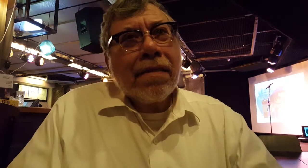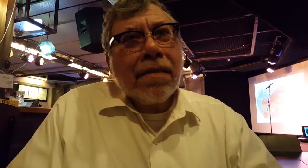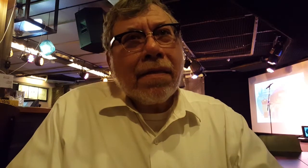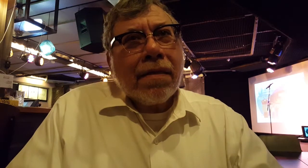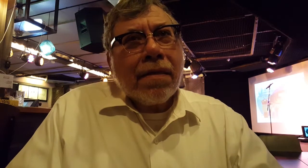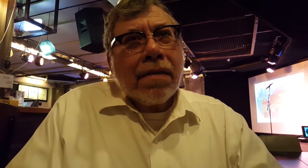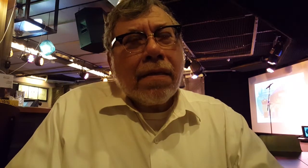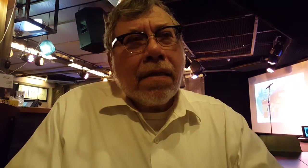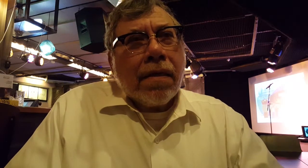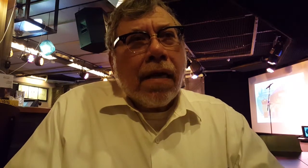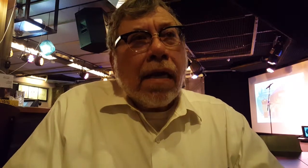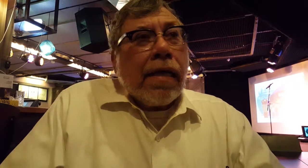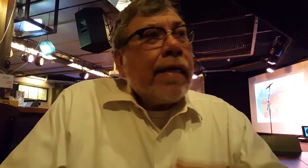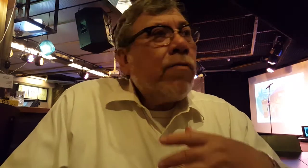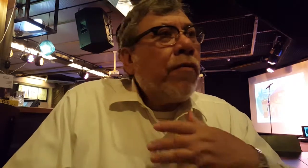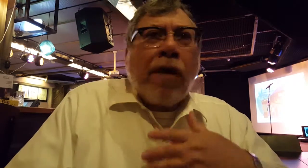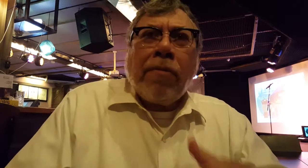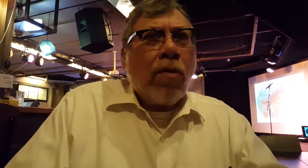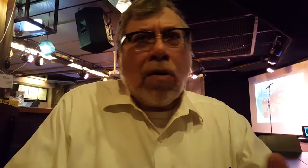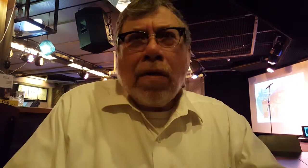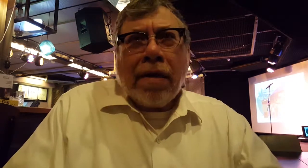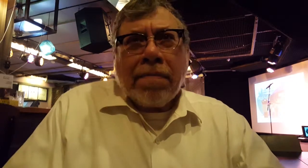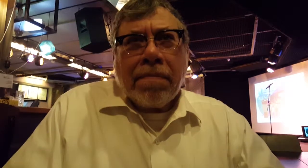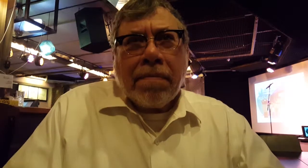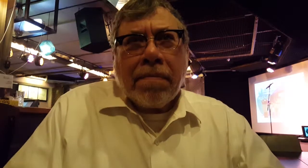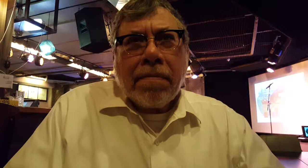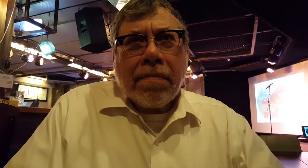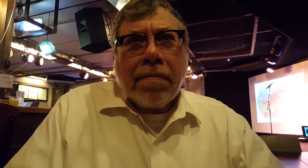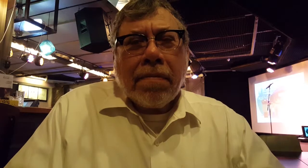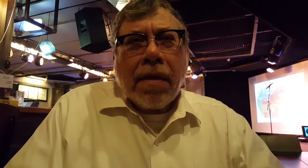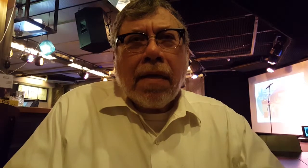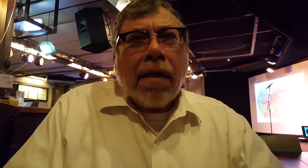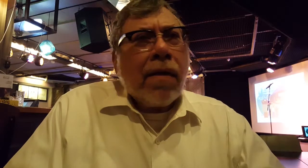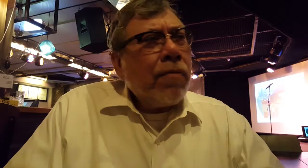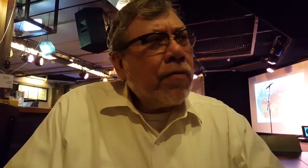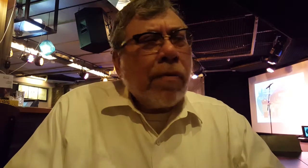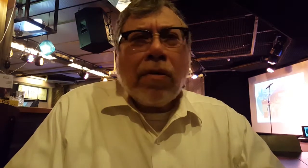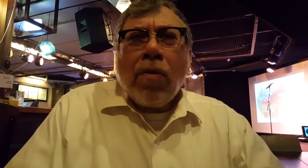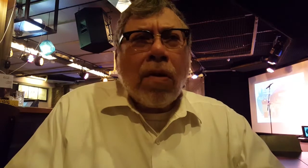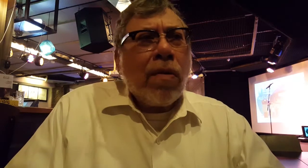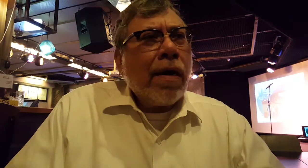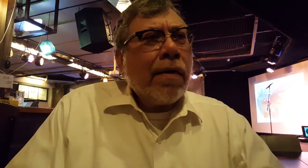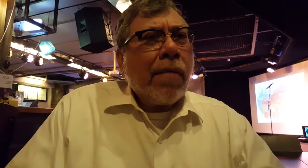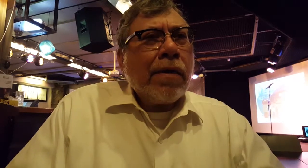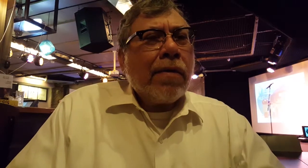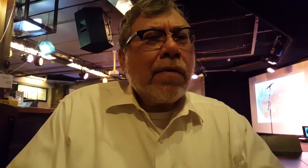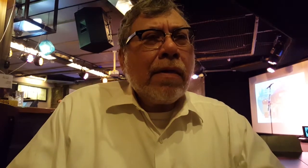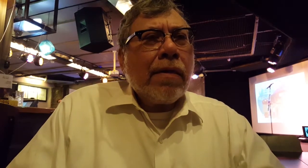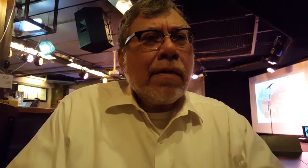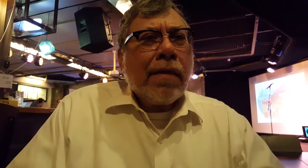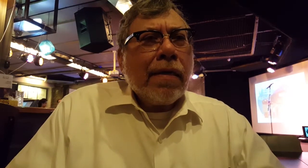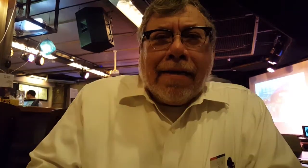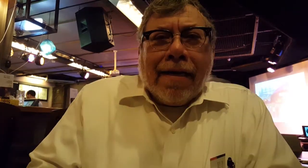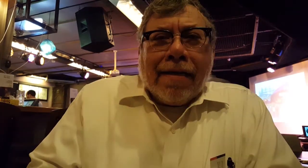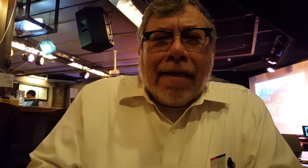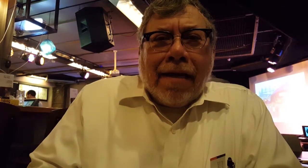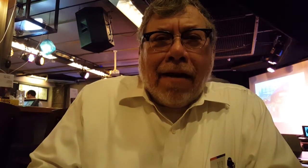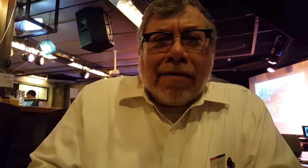have an experience in that. We've come a long way. I mean, there's so